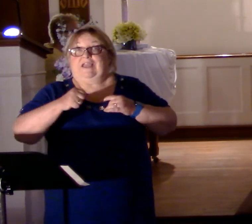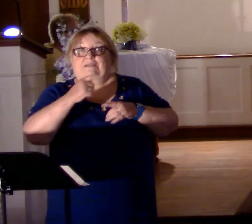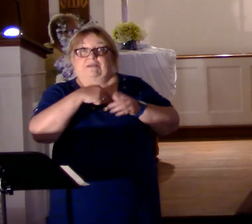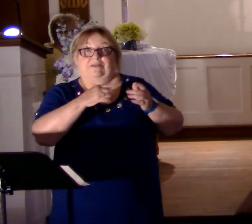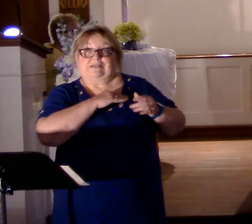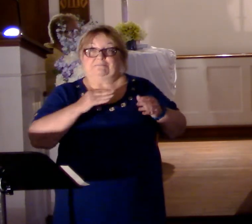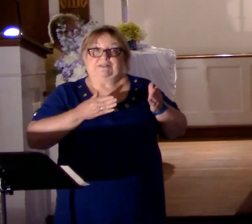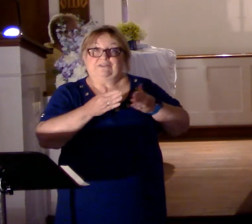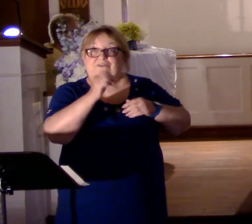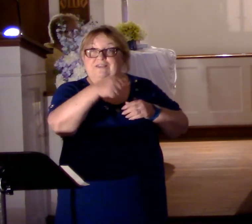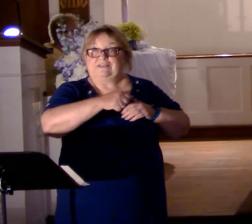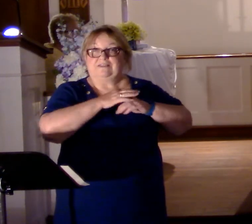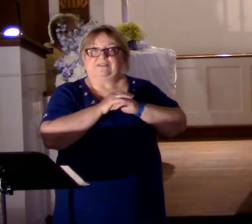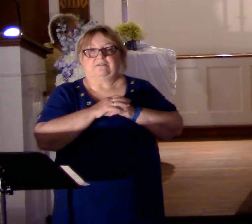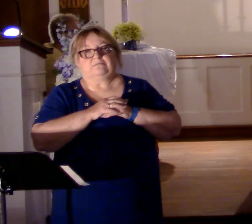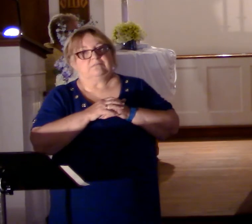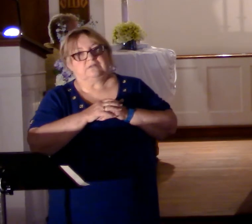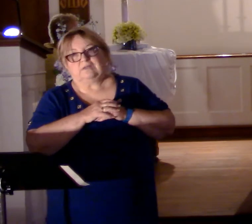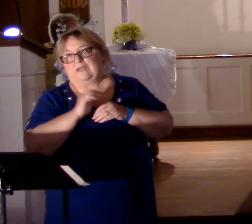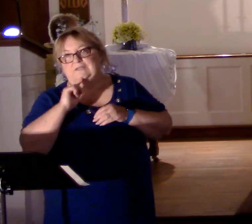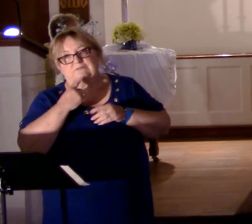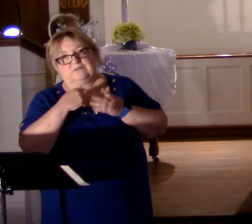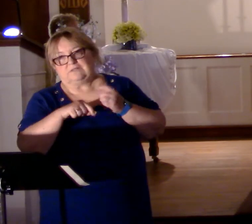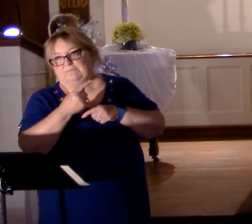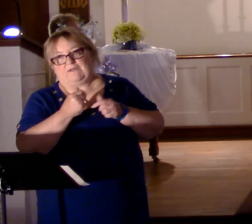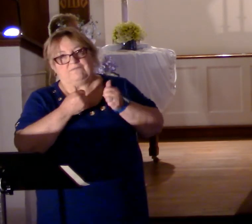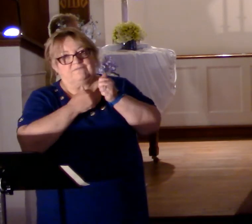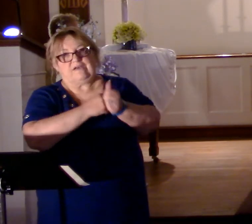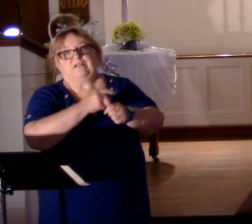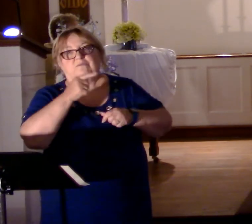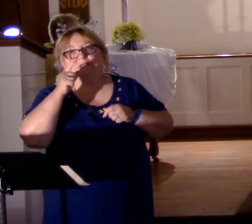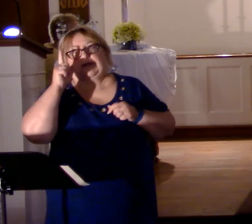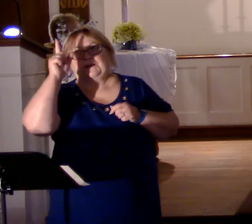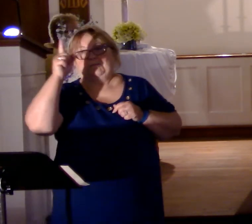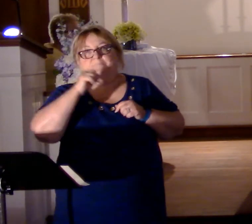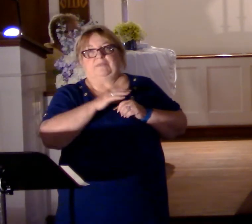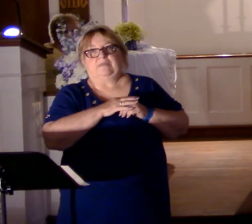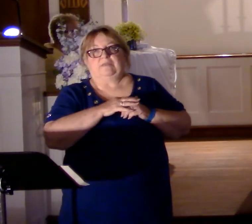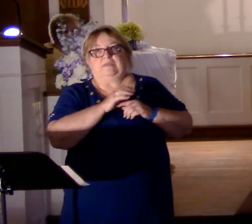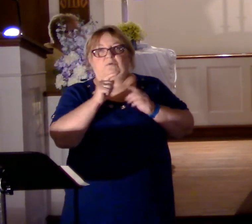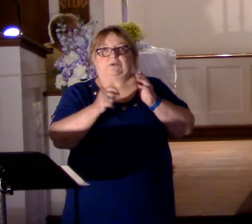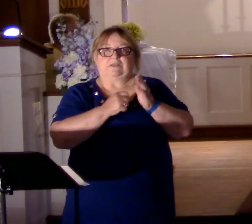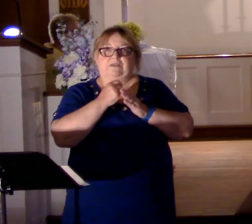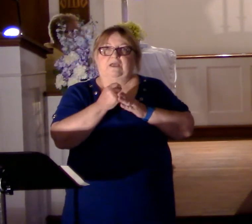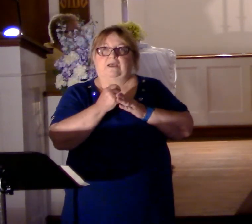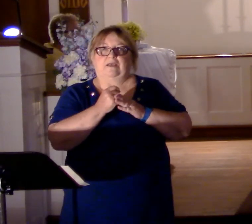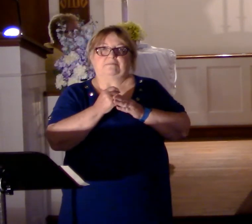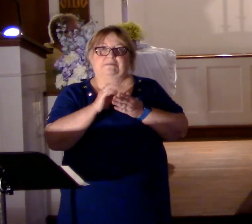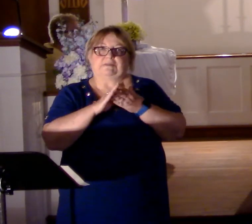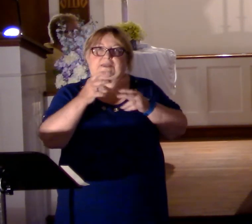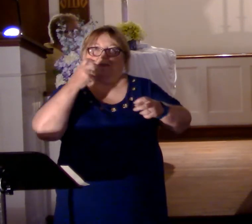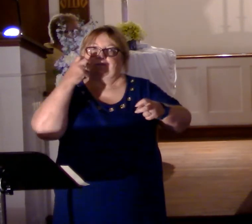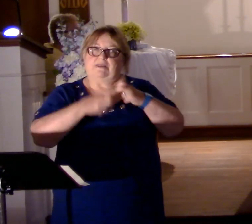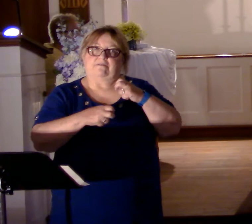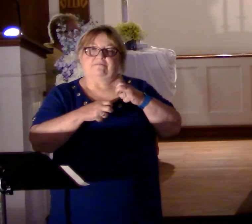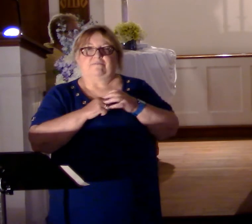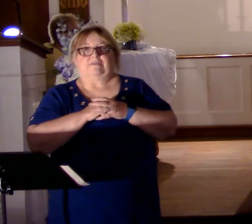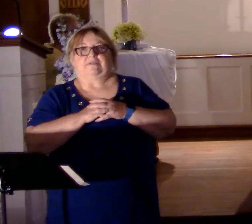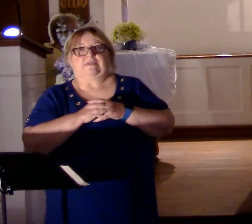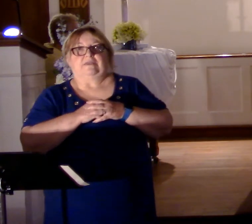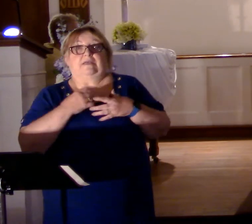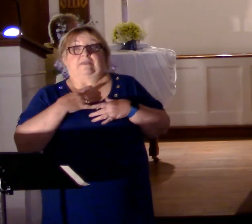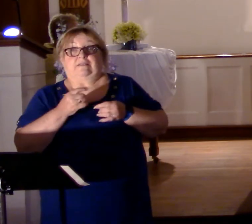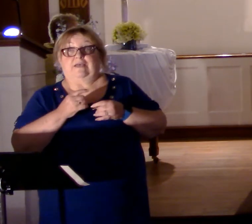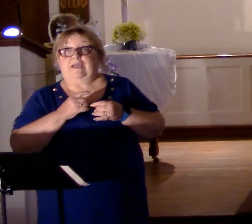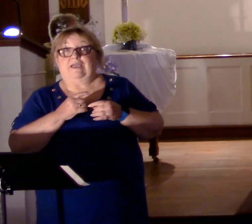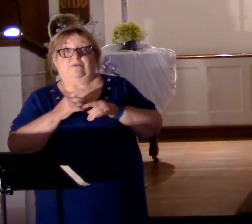his ministry, but not serious about following him when times got tough. They liked it